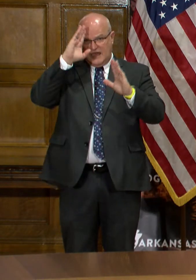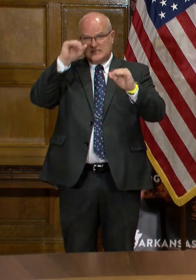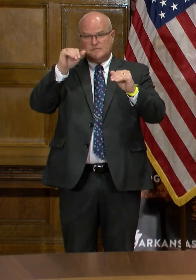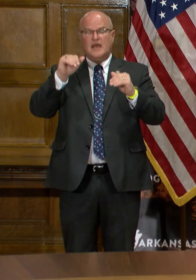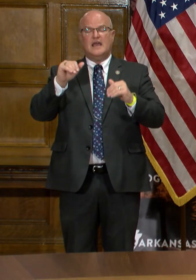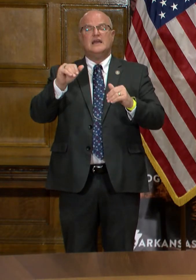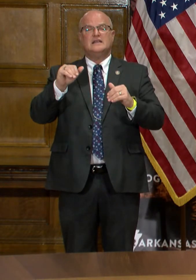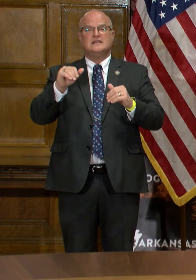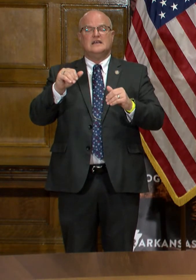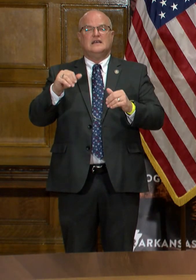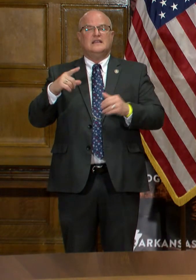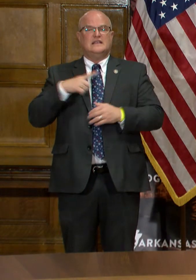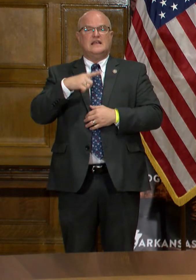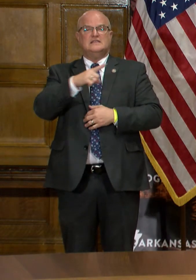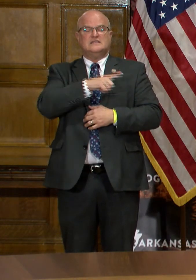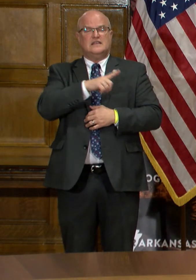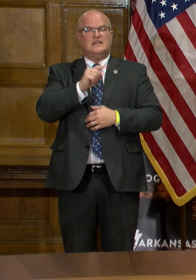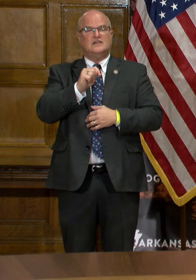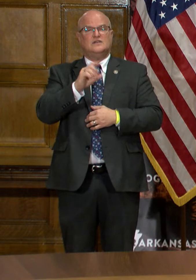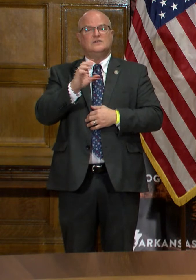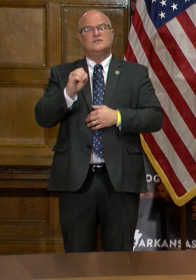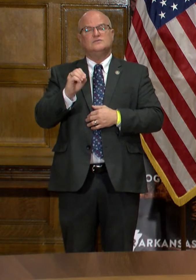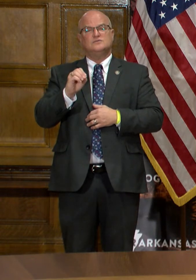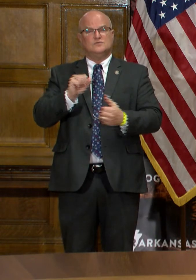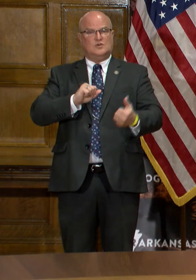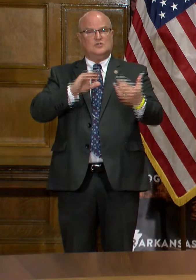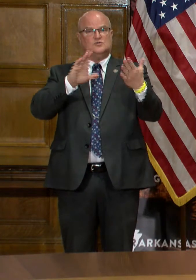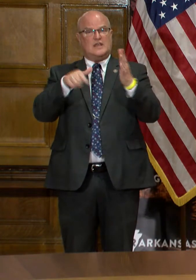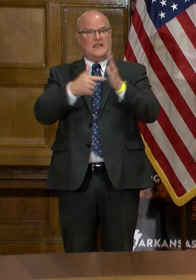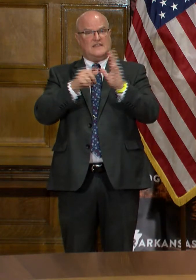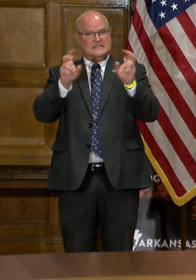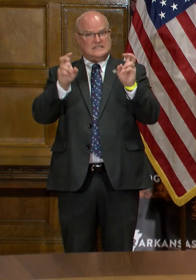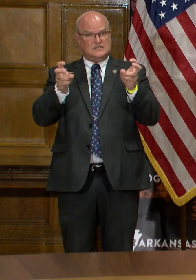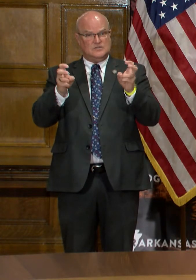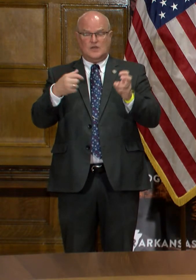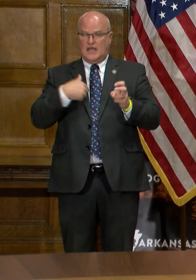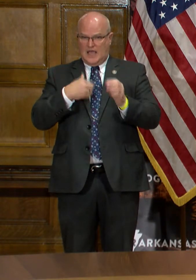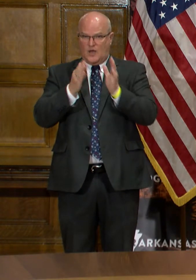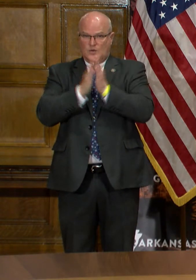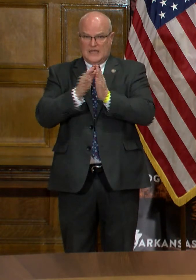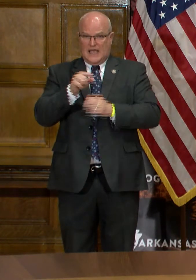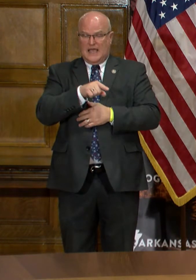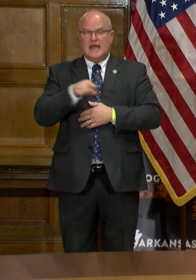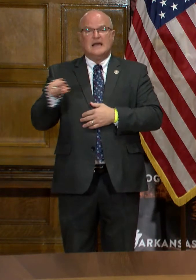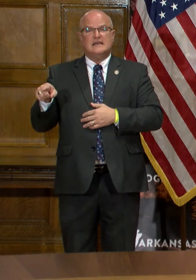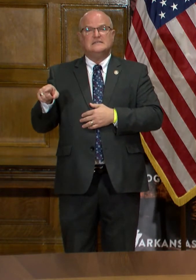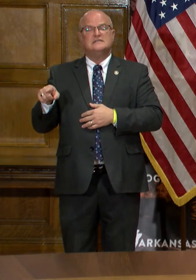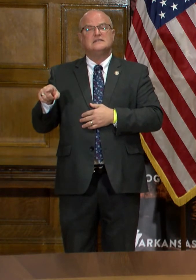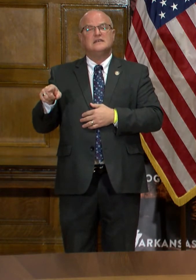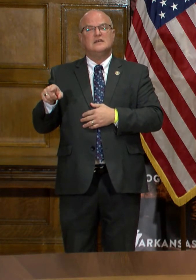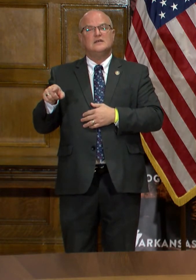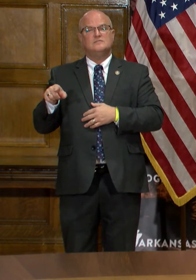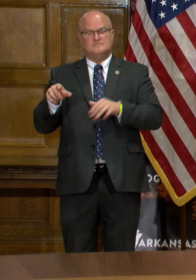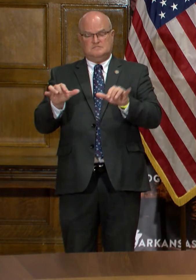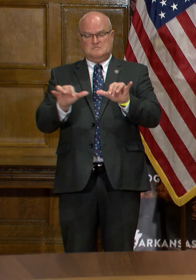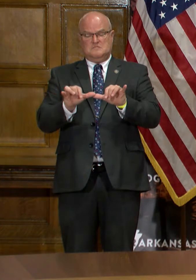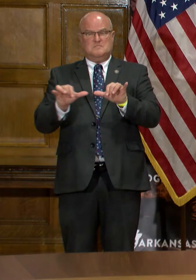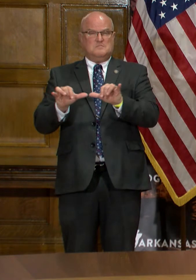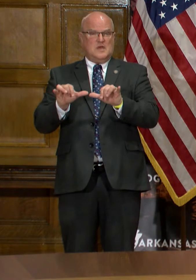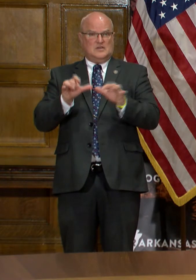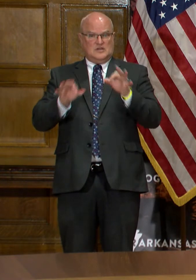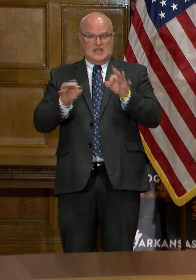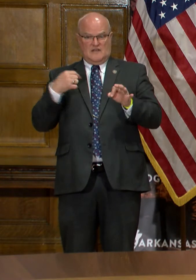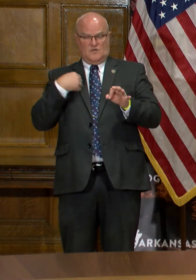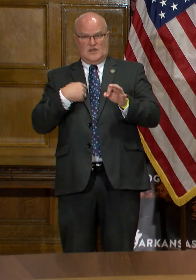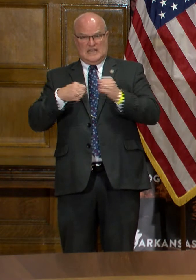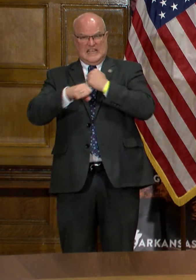General Assembly to address this issue, and I would ask them to measure whether we